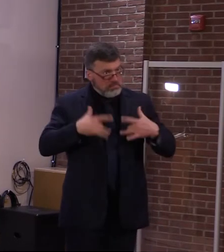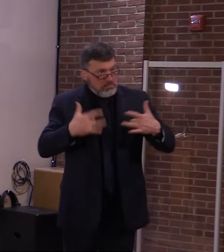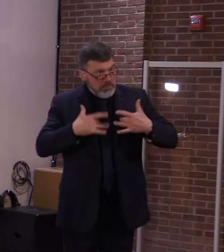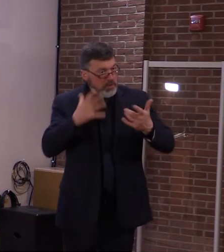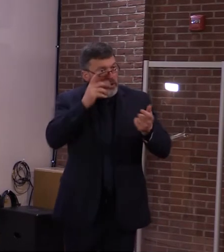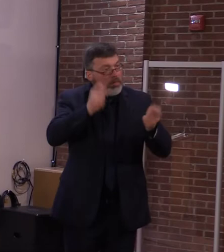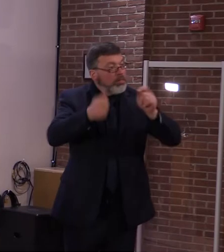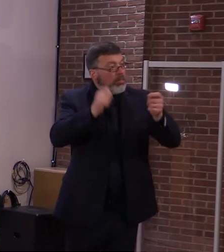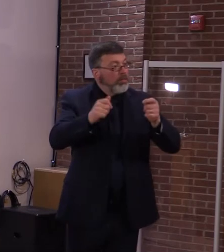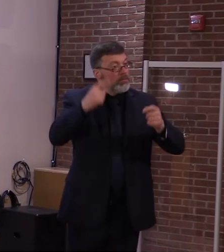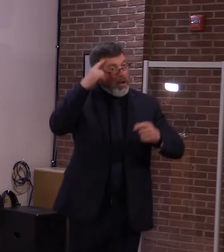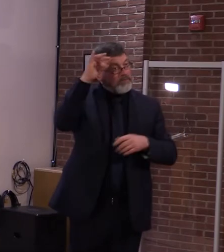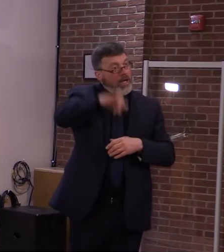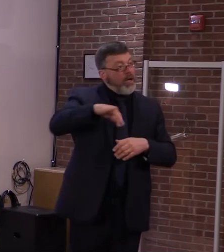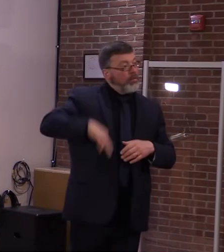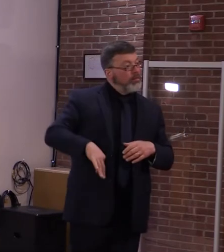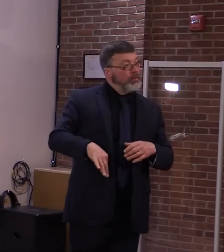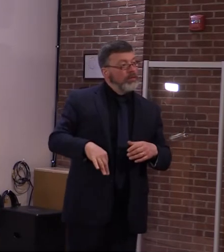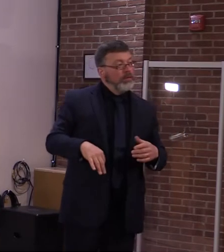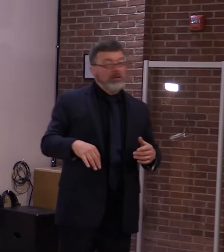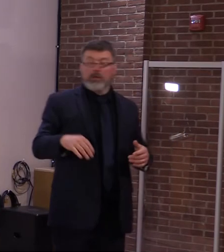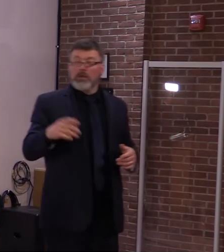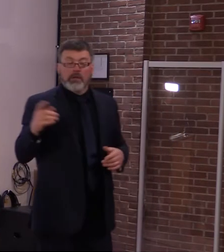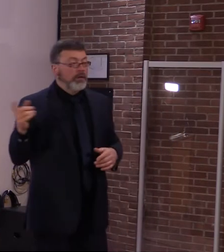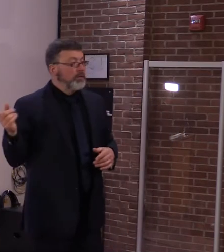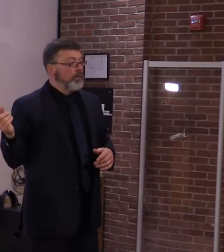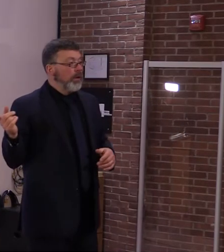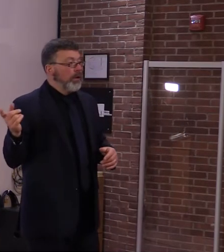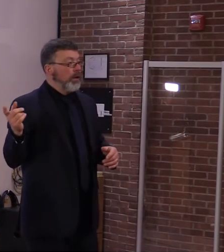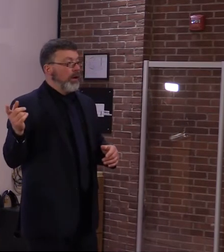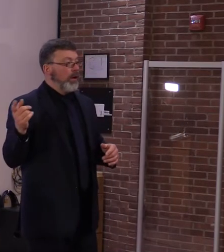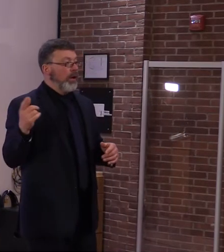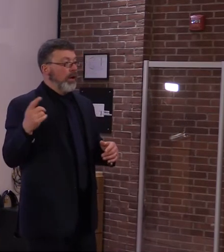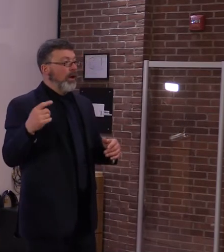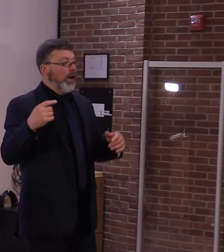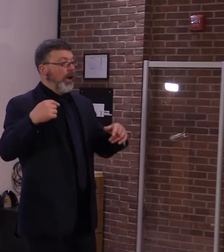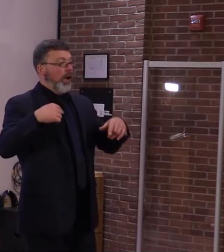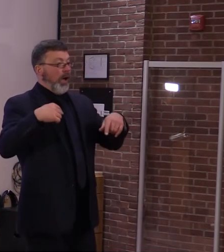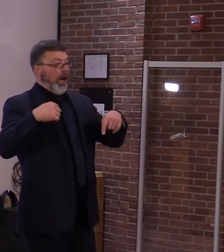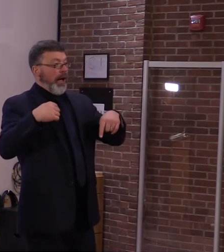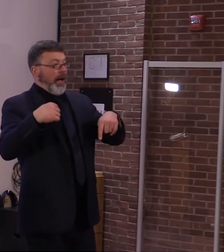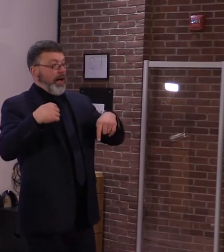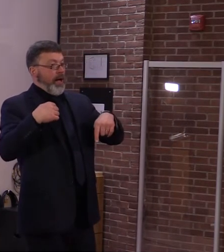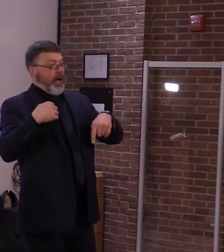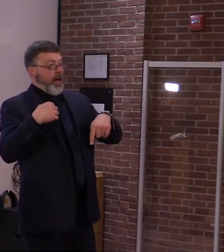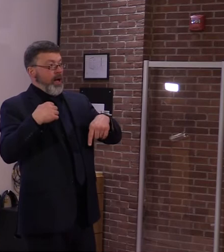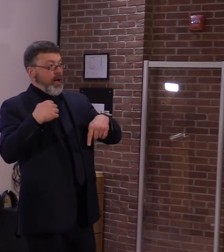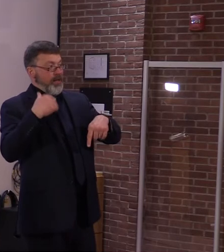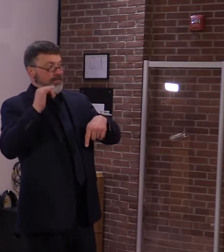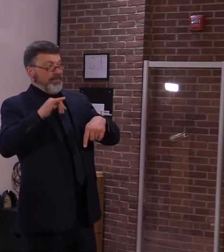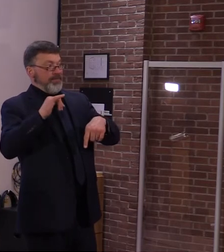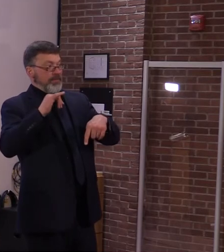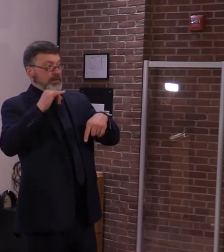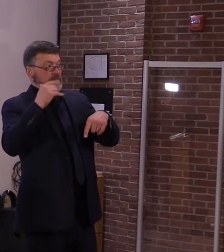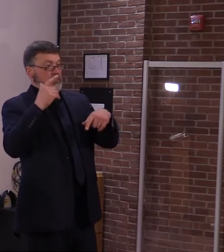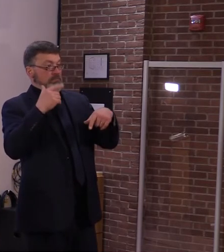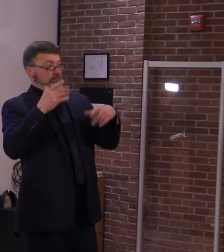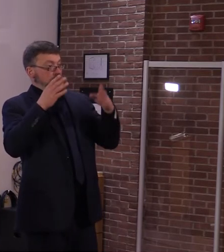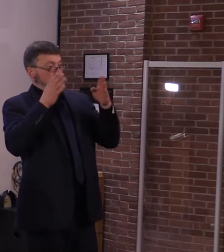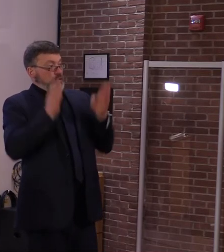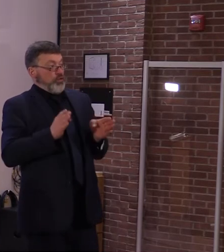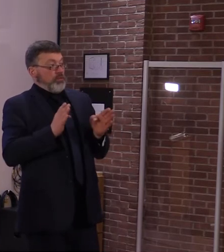invest, they're anticipating getting, conditional residency. They're anticipating, a financial investment as